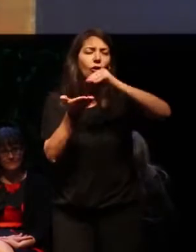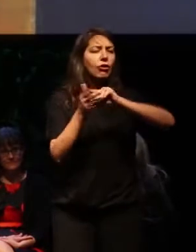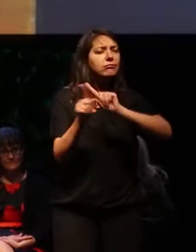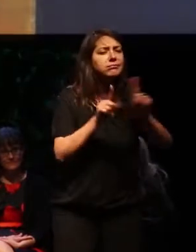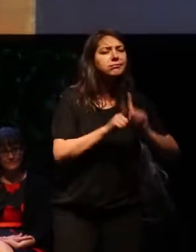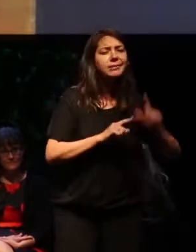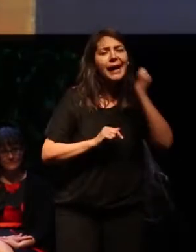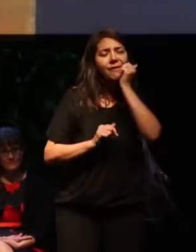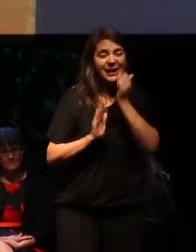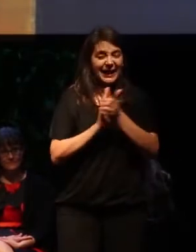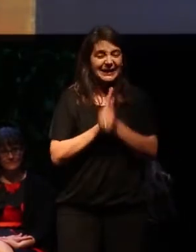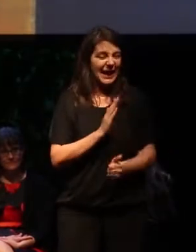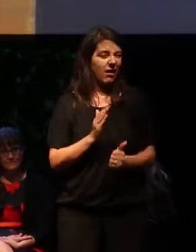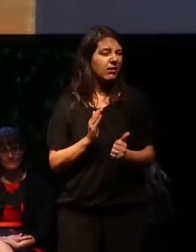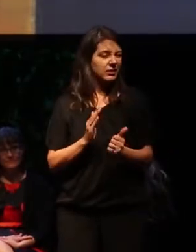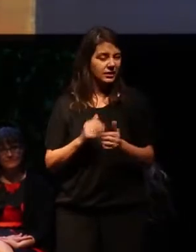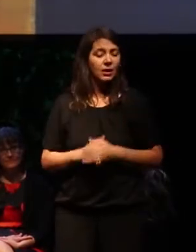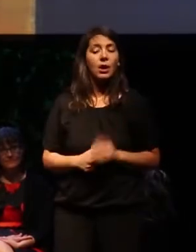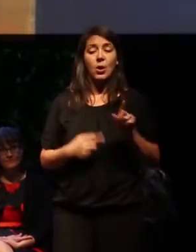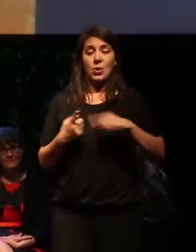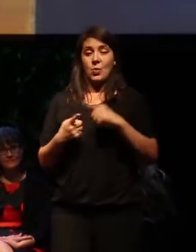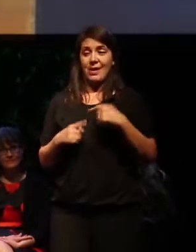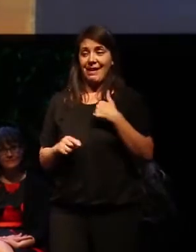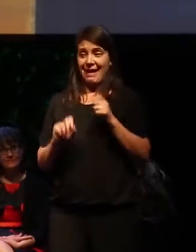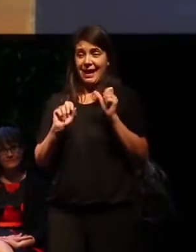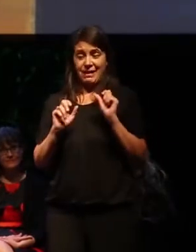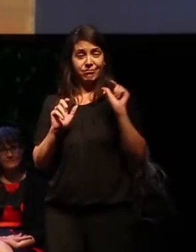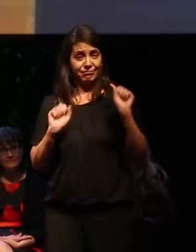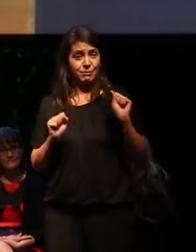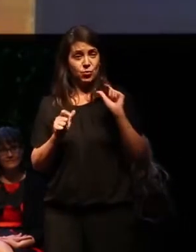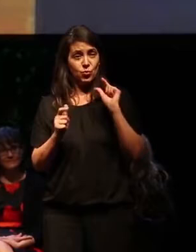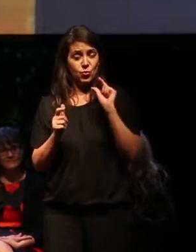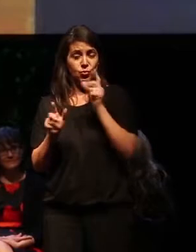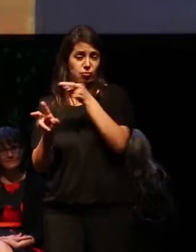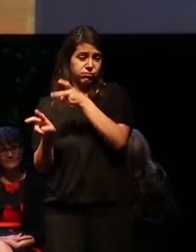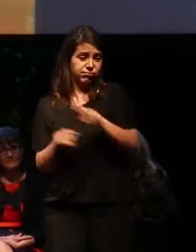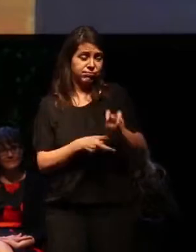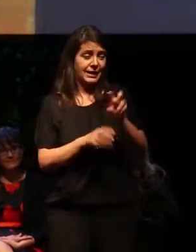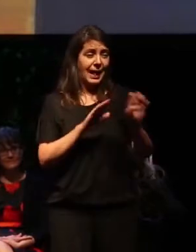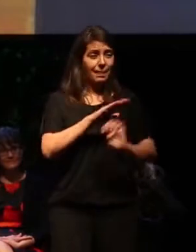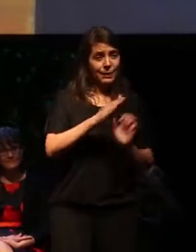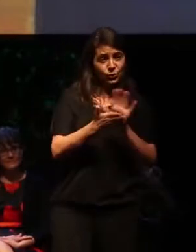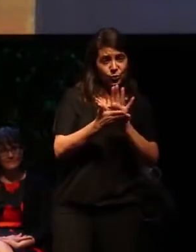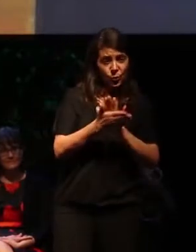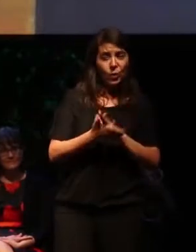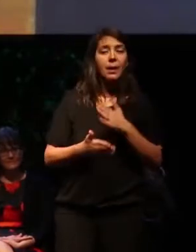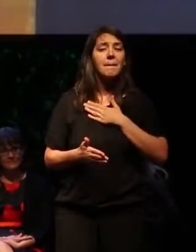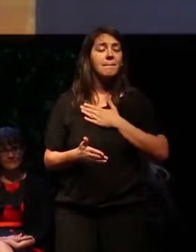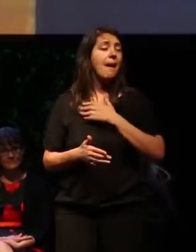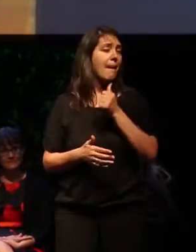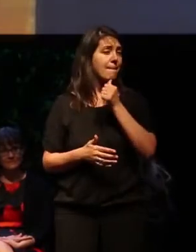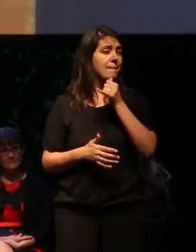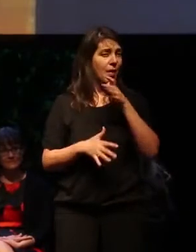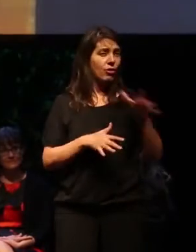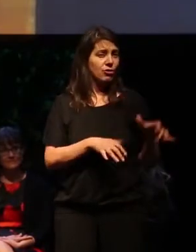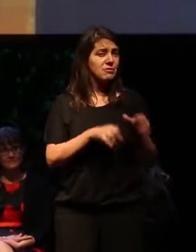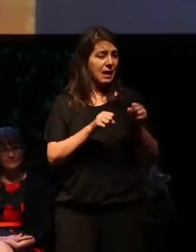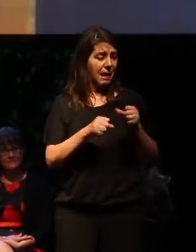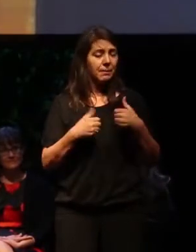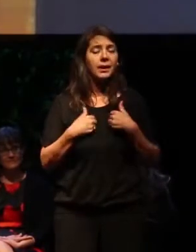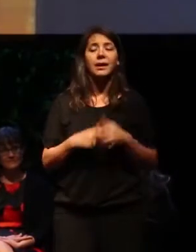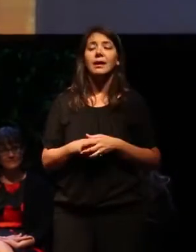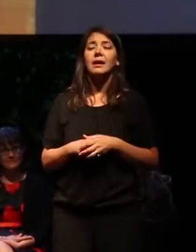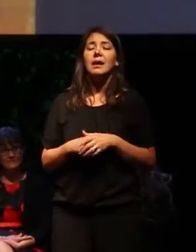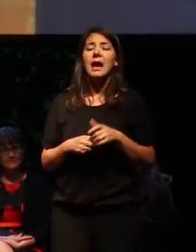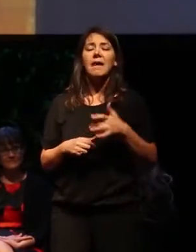young age. By the time I was able to graduate to elementary school, my adopted mother felt that I